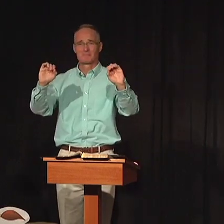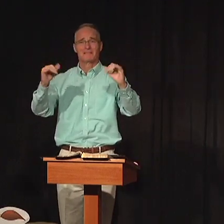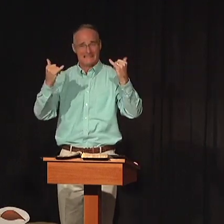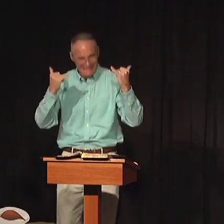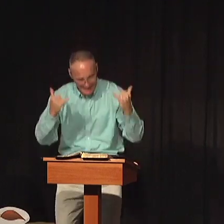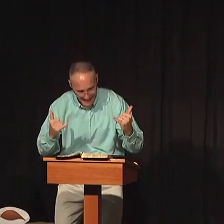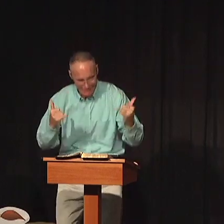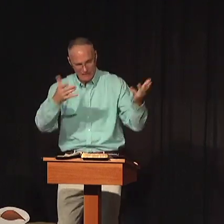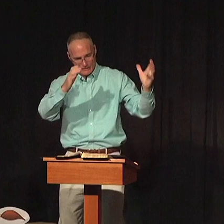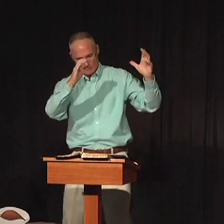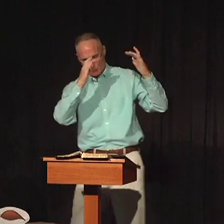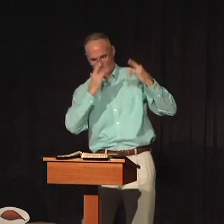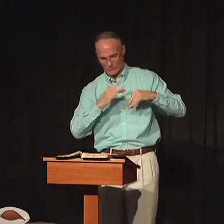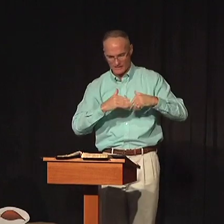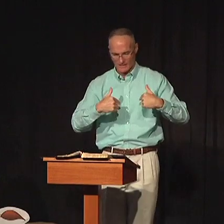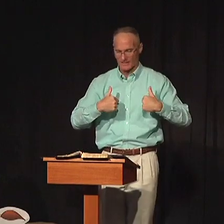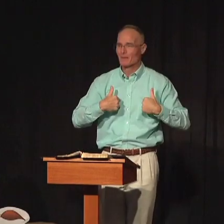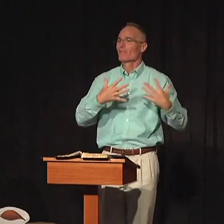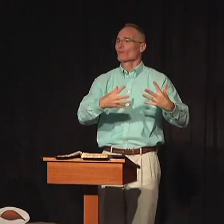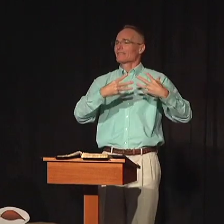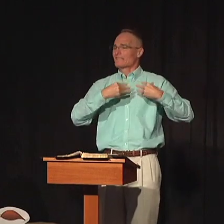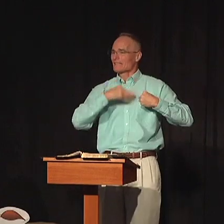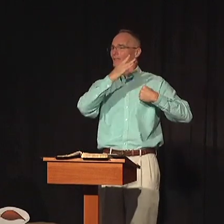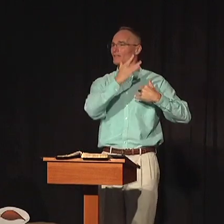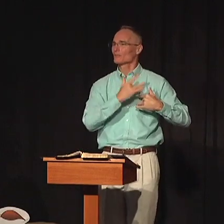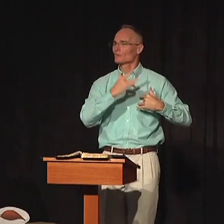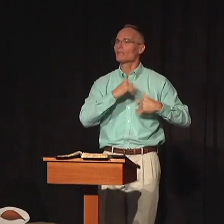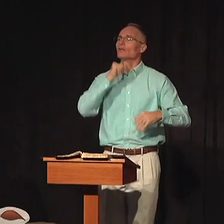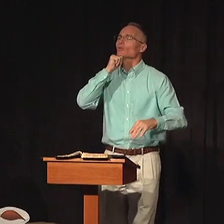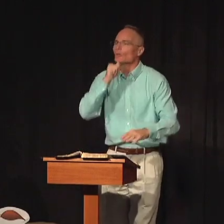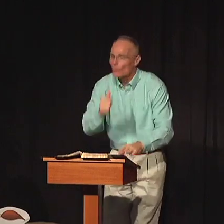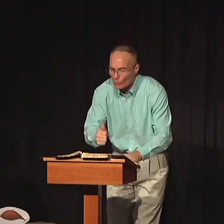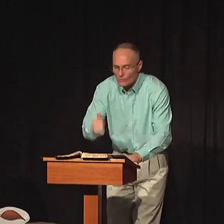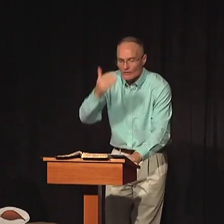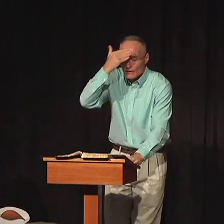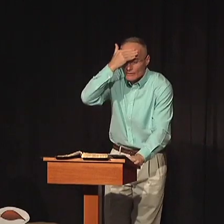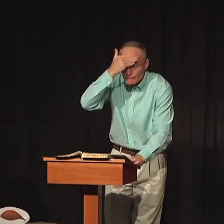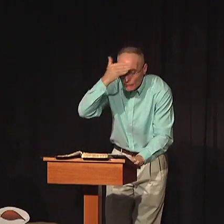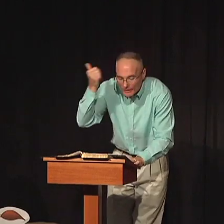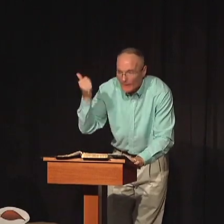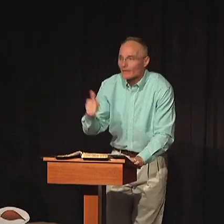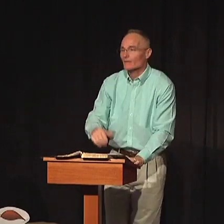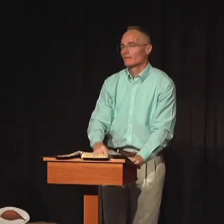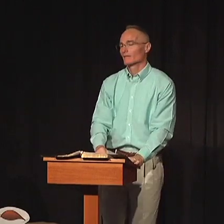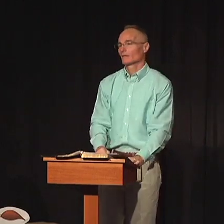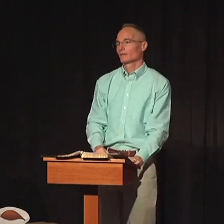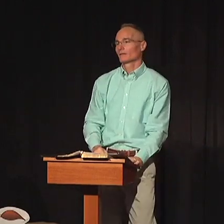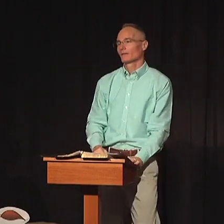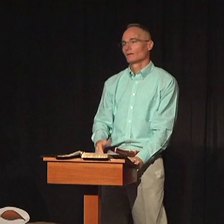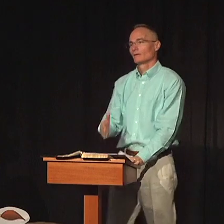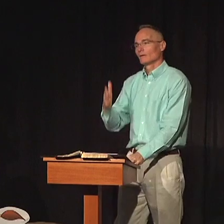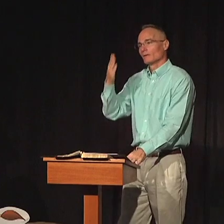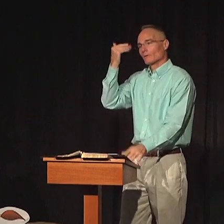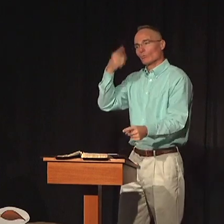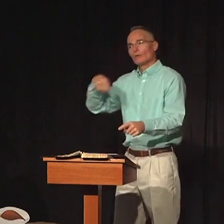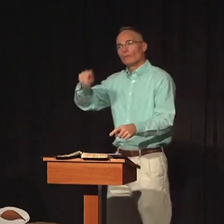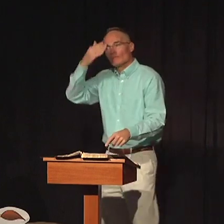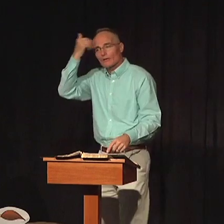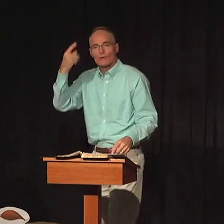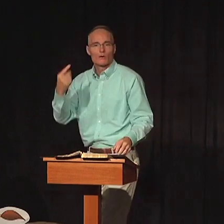There was no mercy. Now he pours his mercy upon me. I have received his mercy. Don't forget.